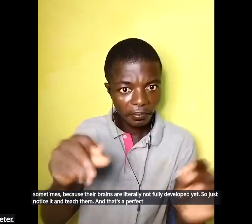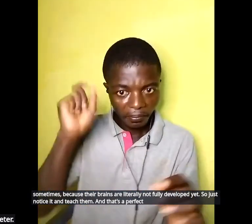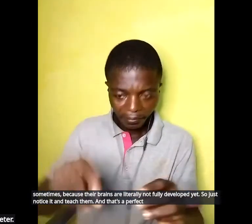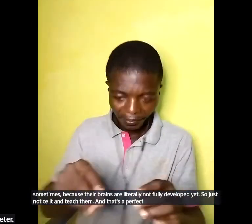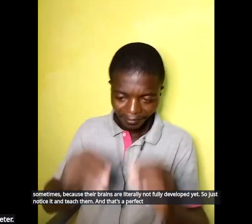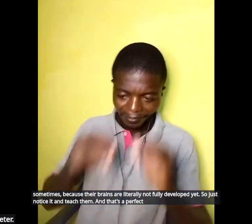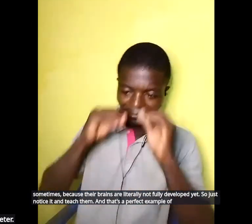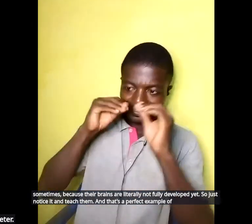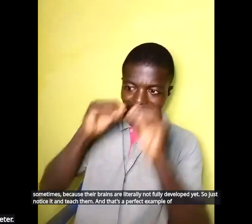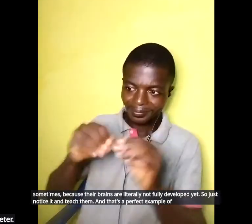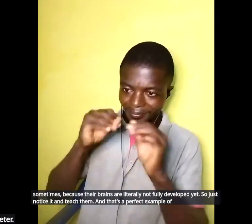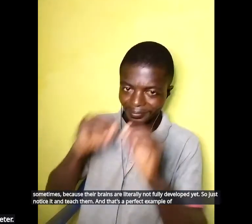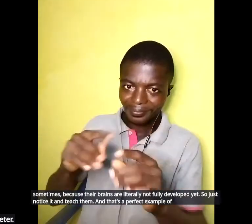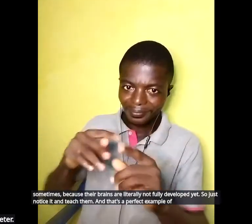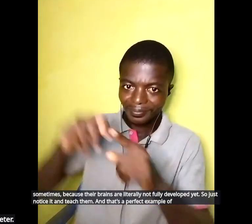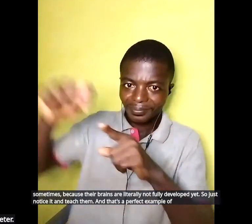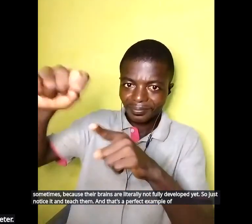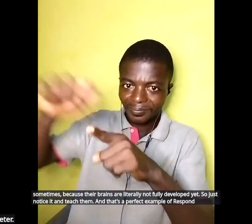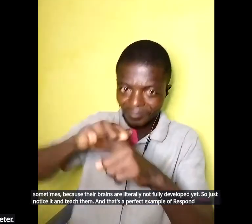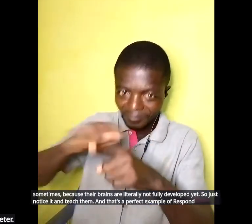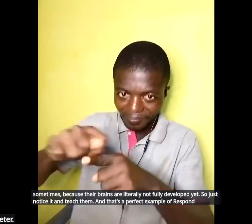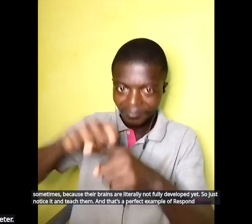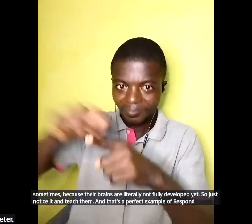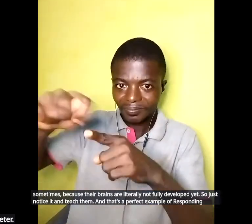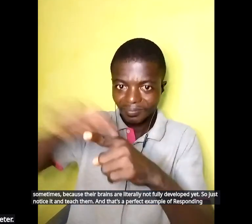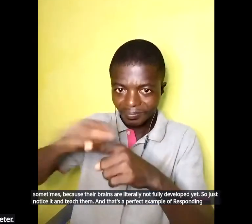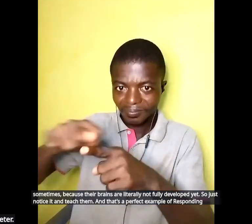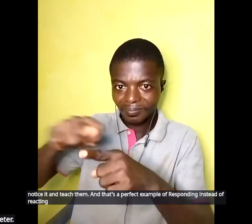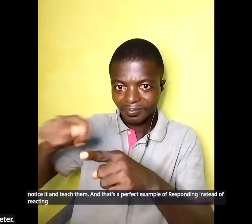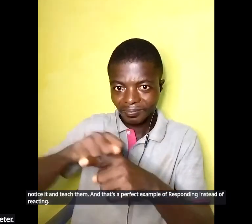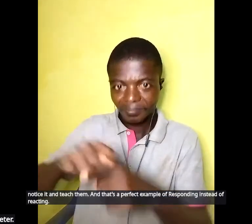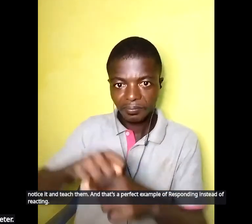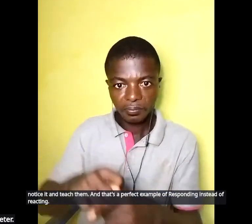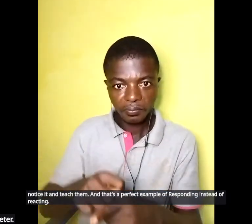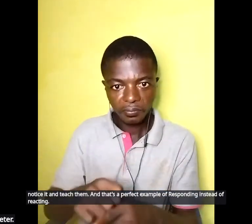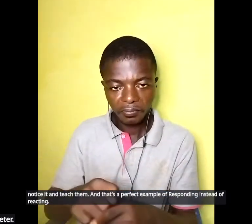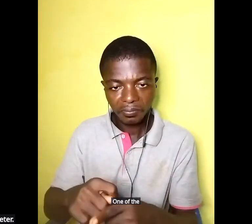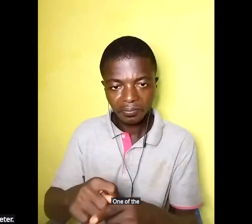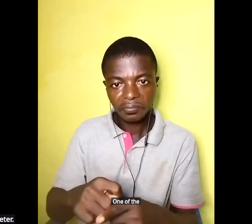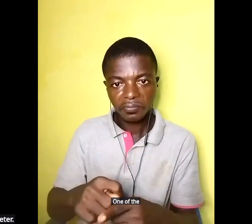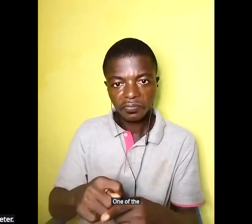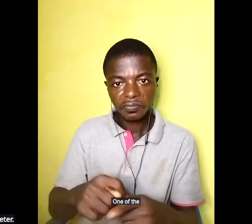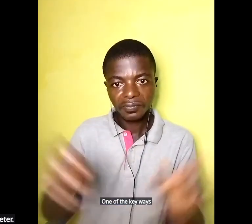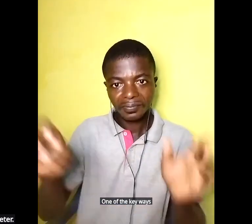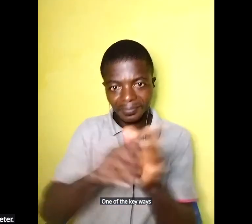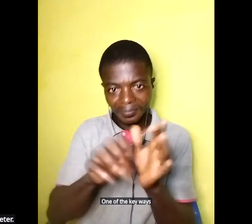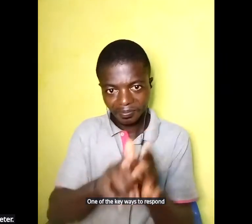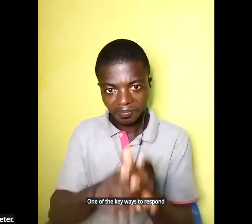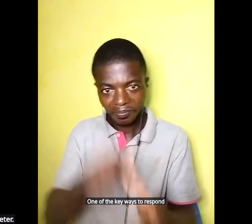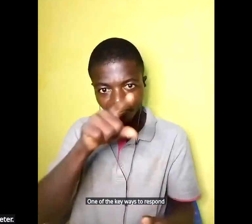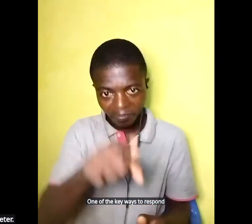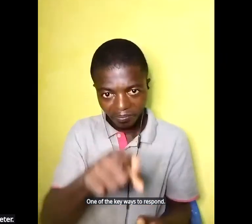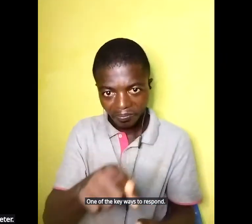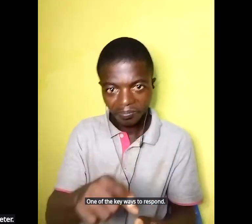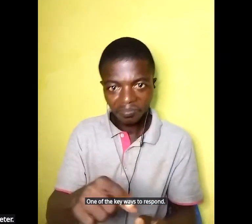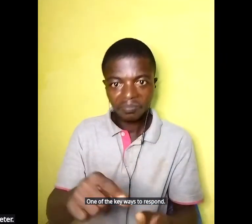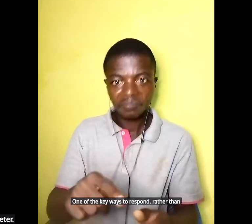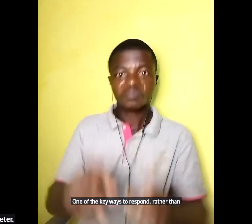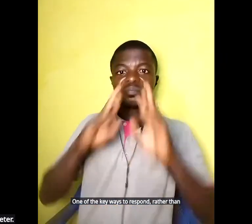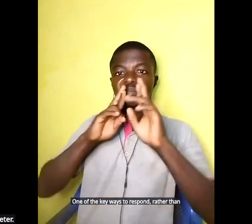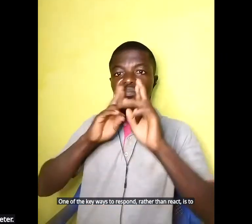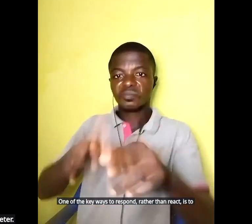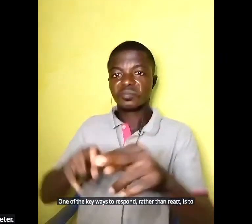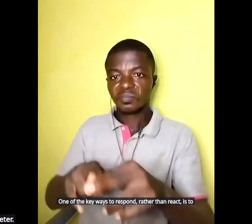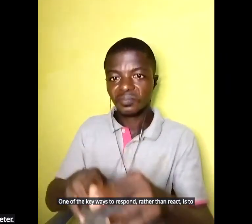example of responding instead of reacting. One of the key ways to respond rather than react is to